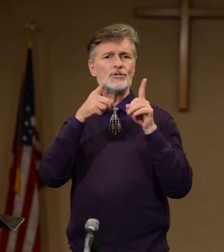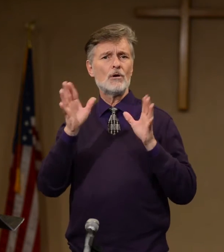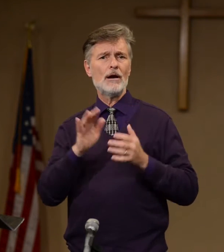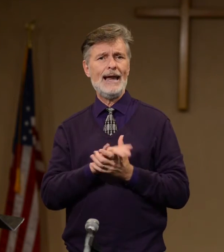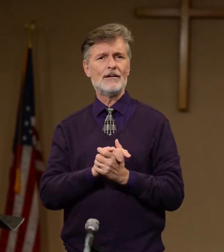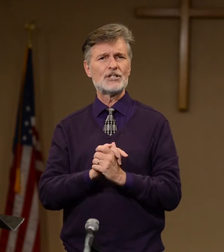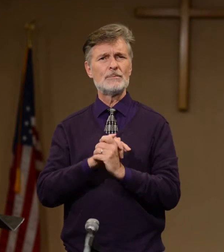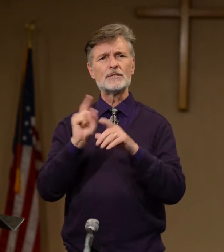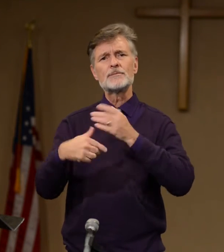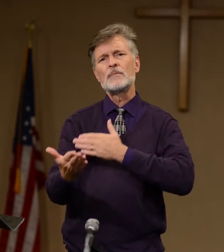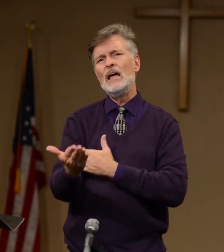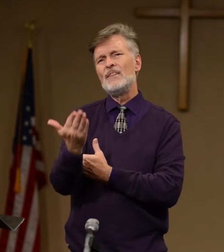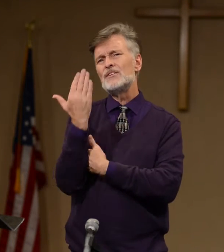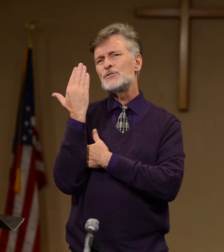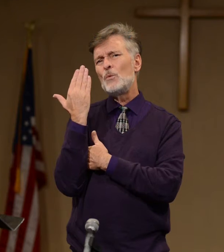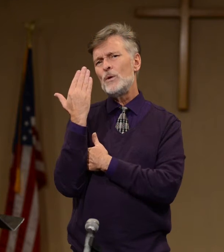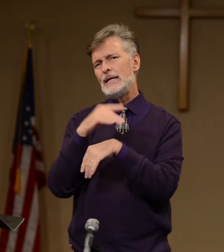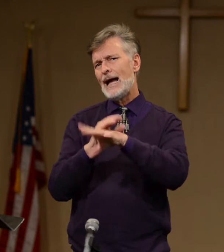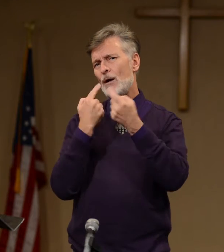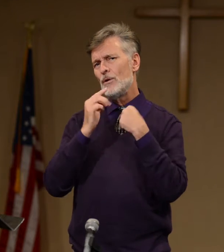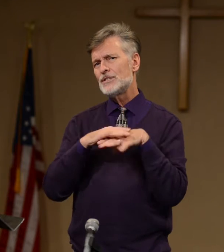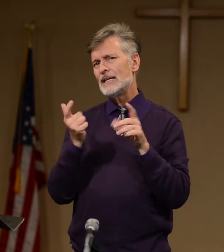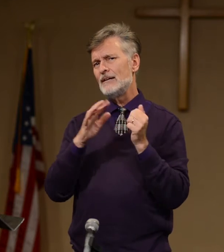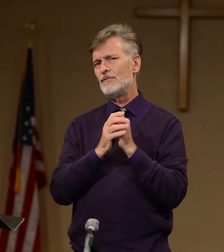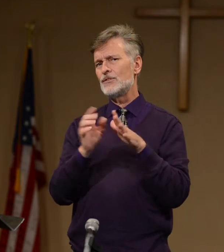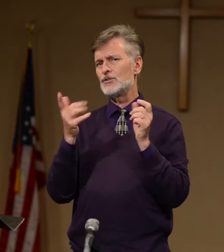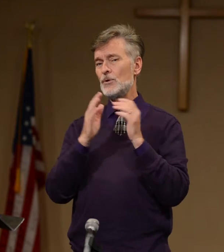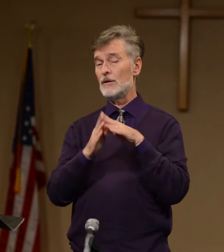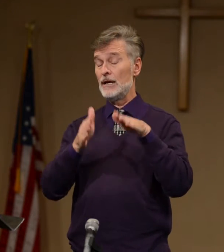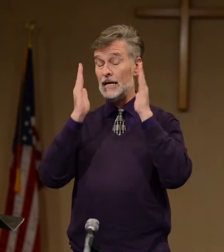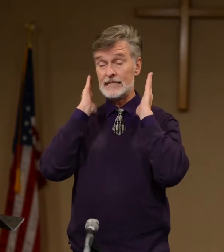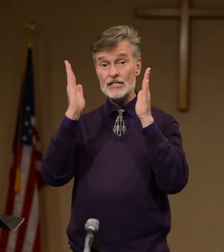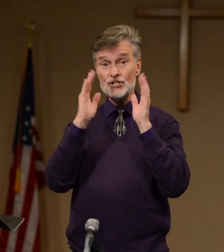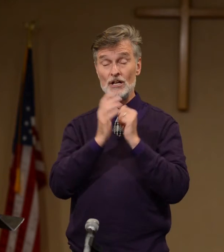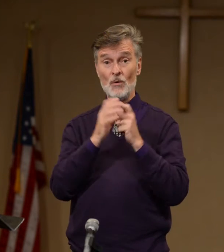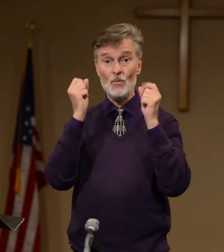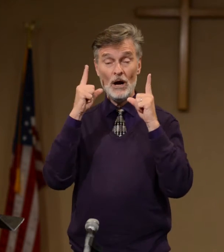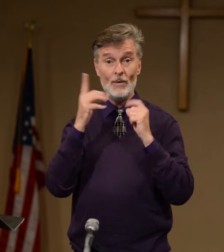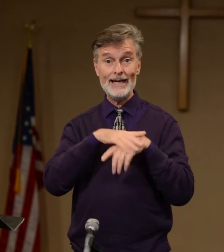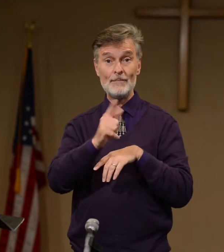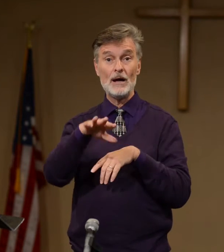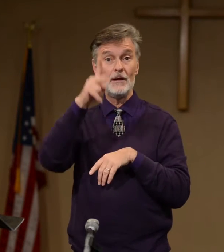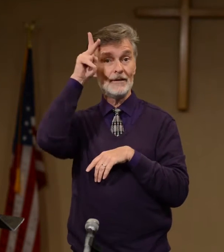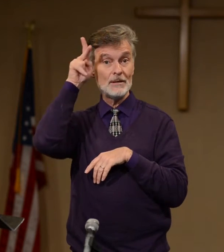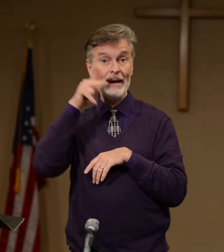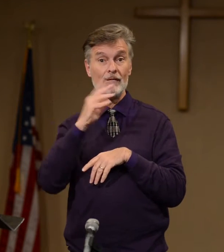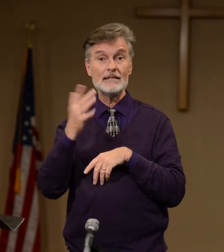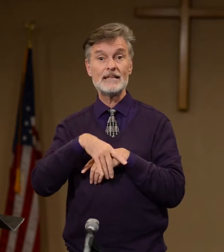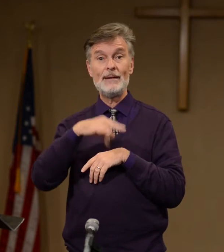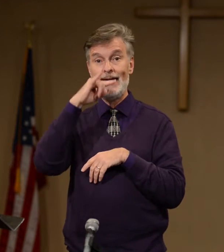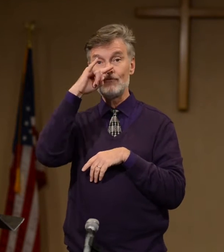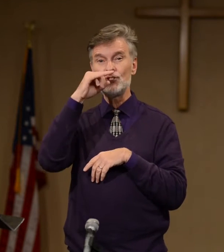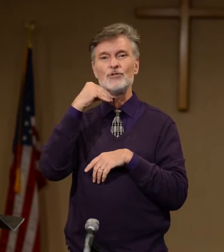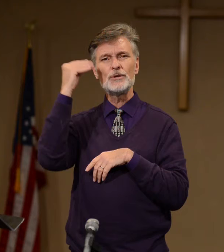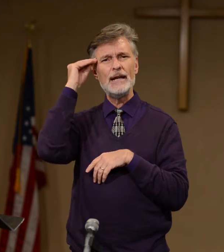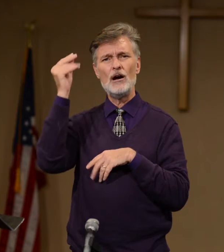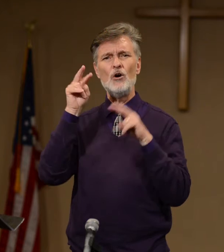are our announcements. This morning, I want to give sort of an attention, a wake-up to parents that may have children at home